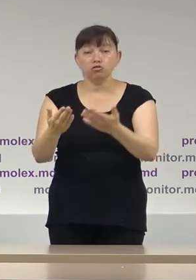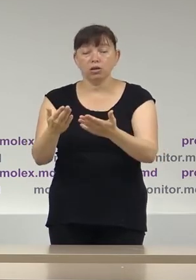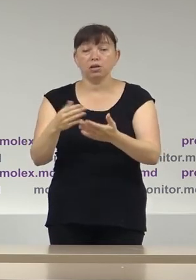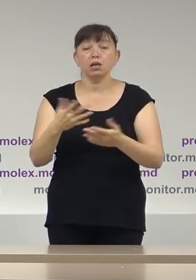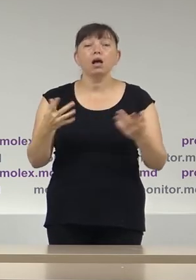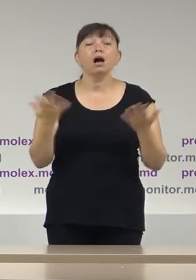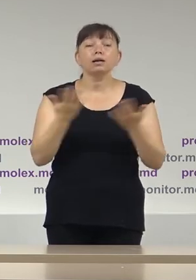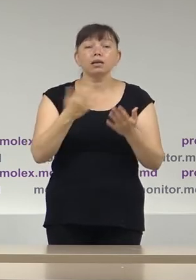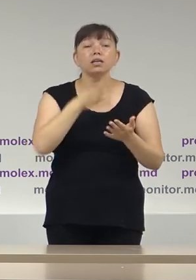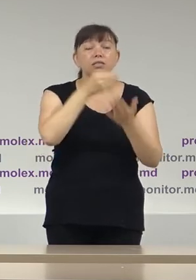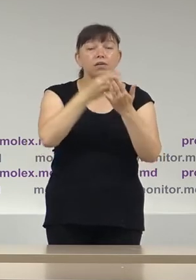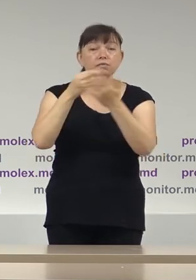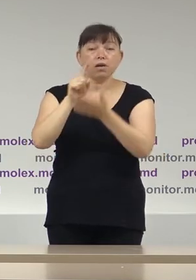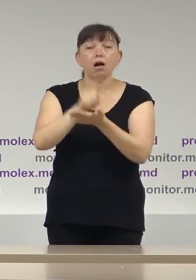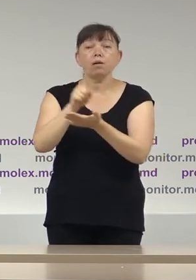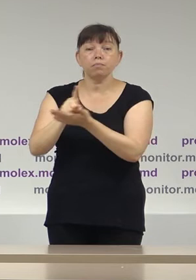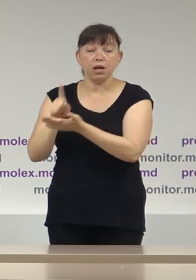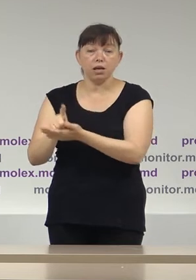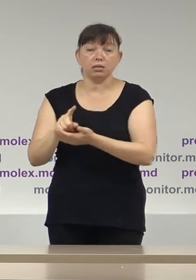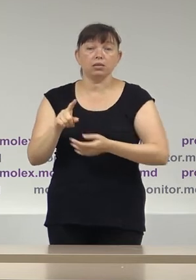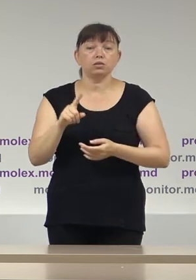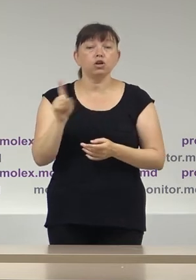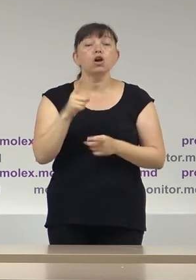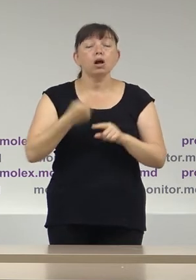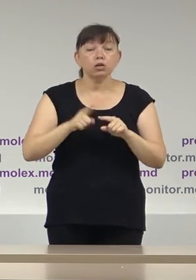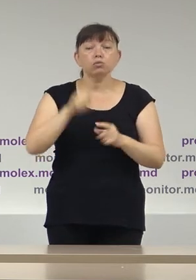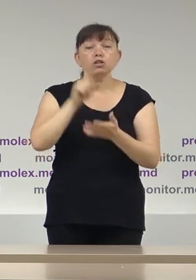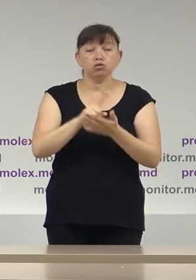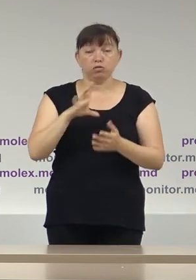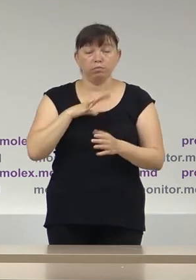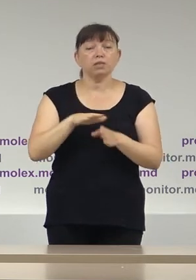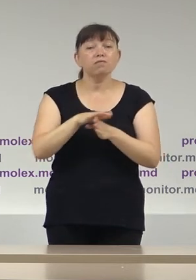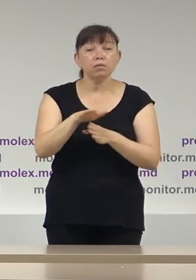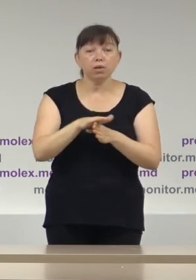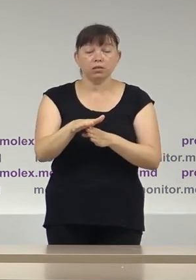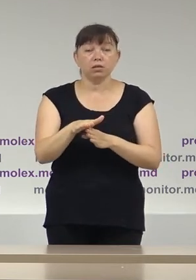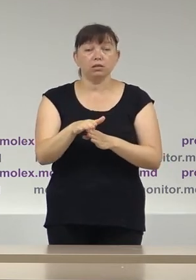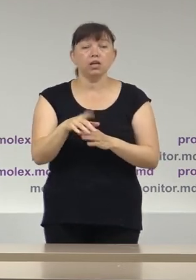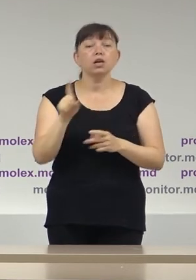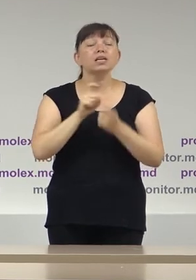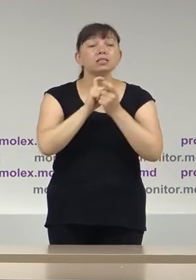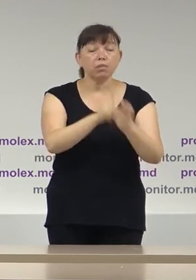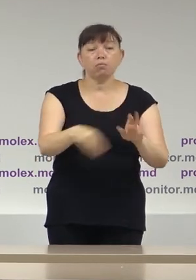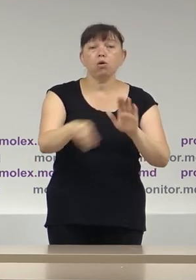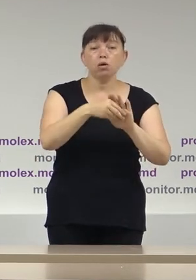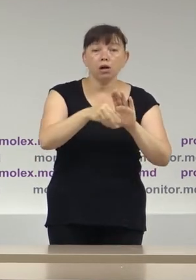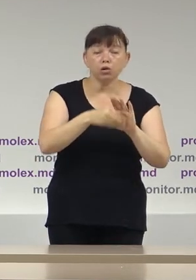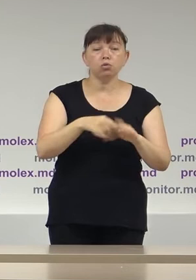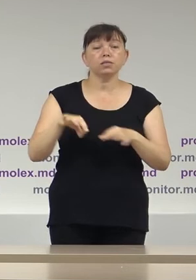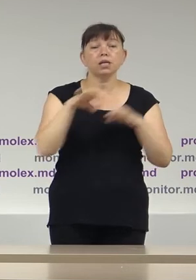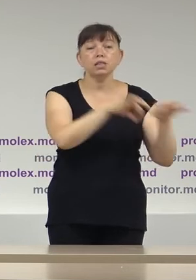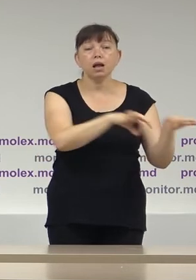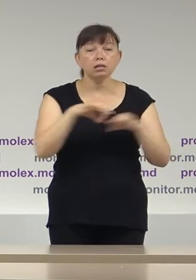ANTA, National Agency for Road Transportation, a letter requesting their proposal regarding their duties in the context of the actions